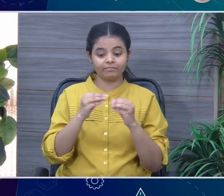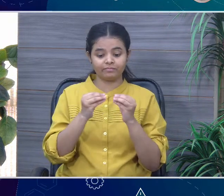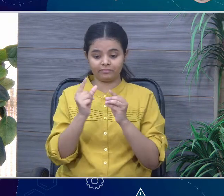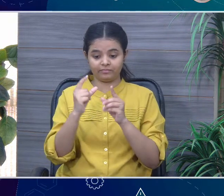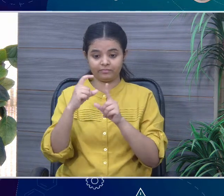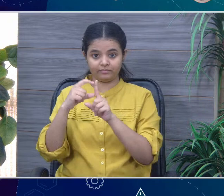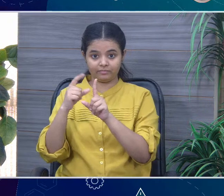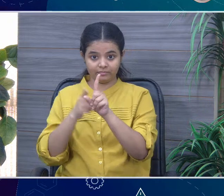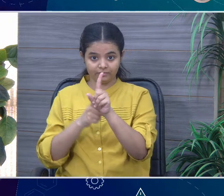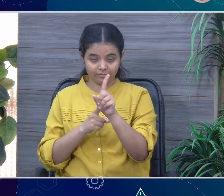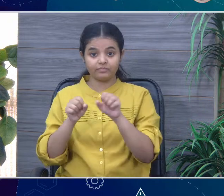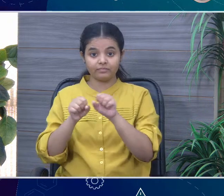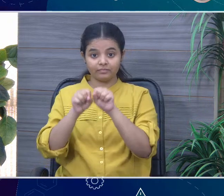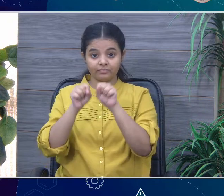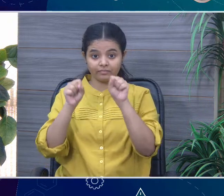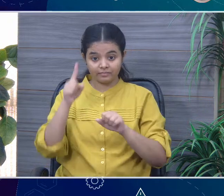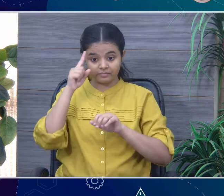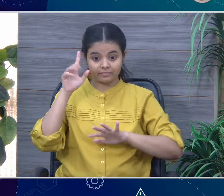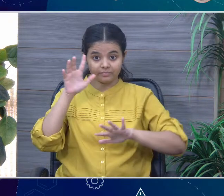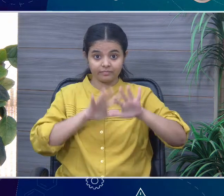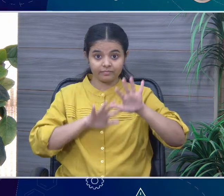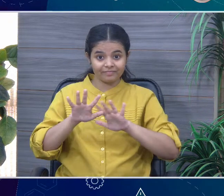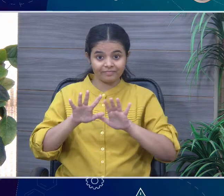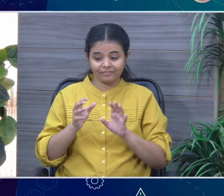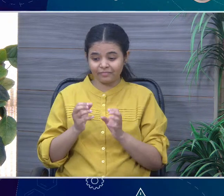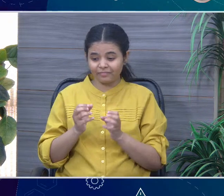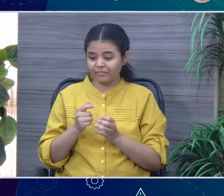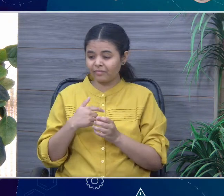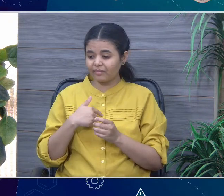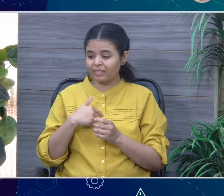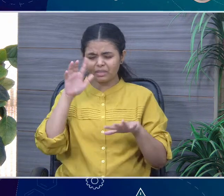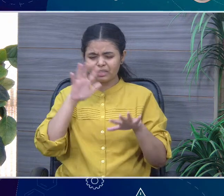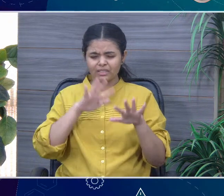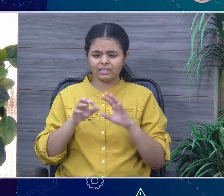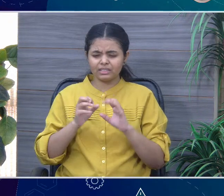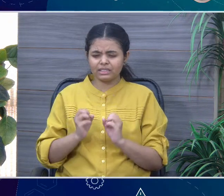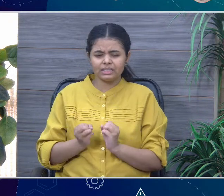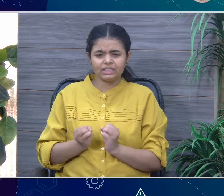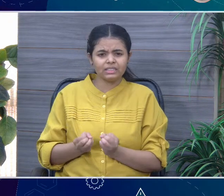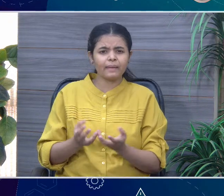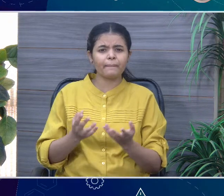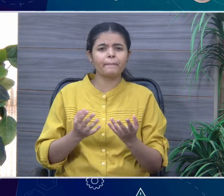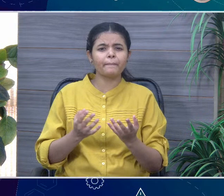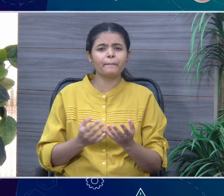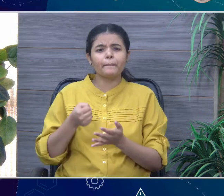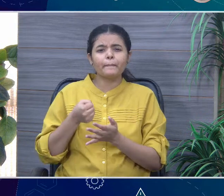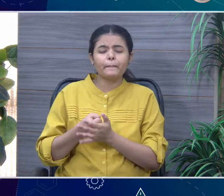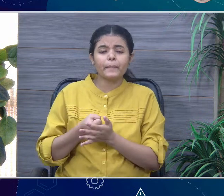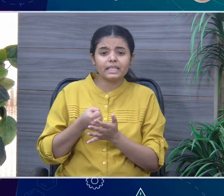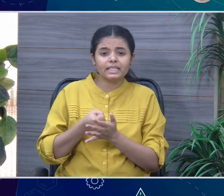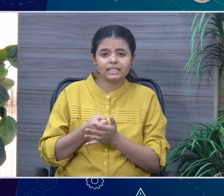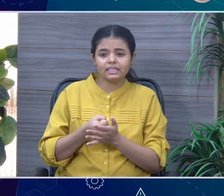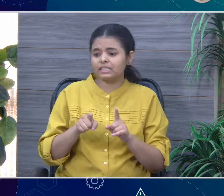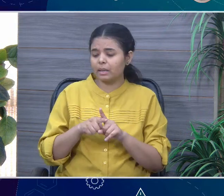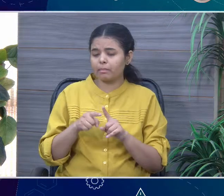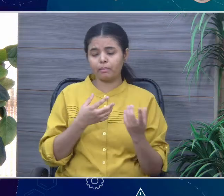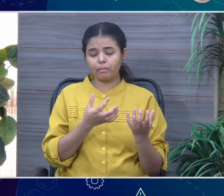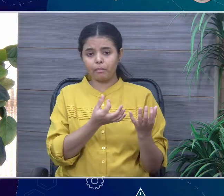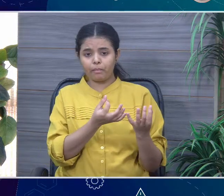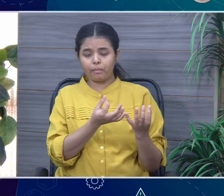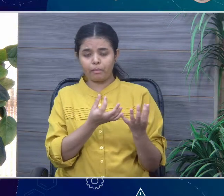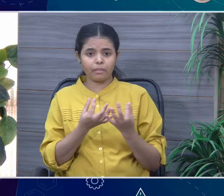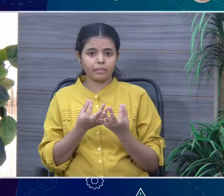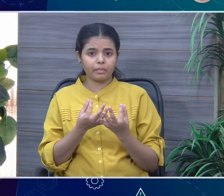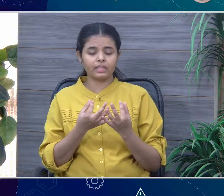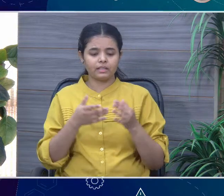would require from some very specific ideas to very generic ideas.